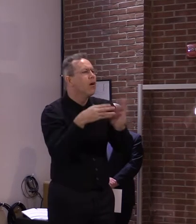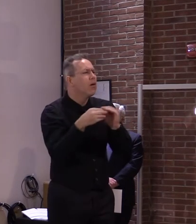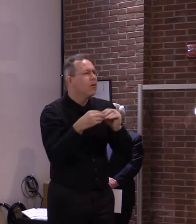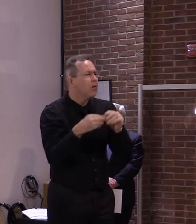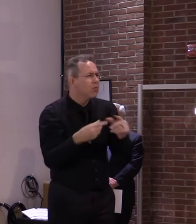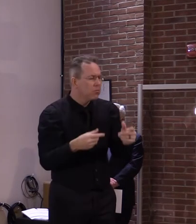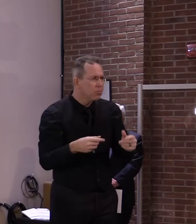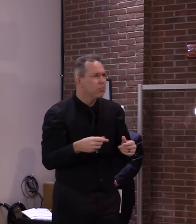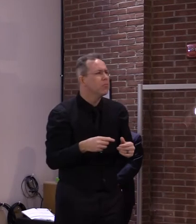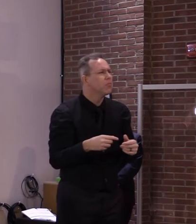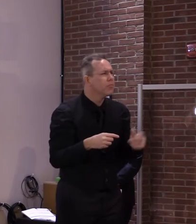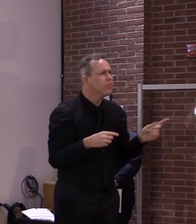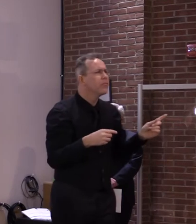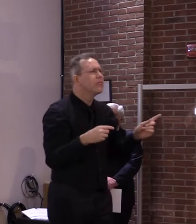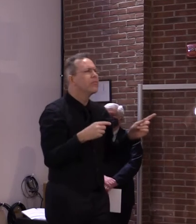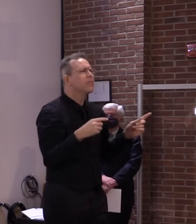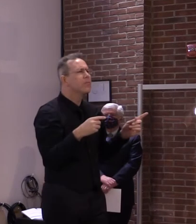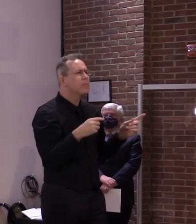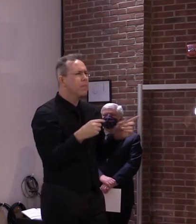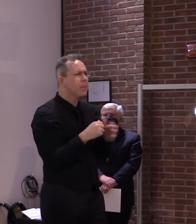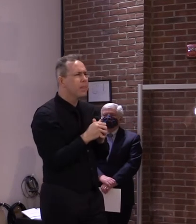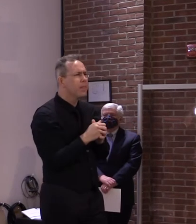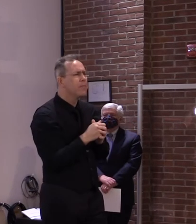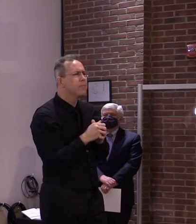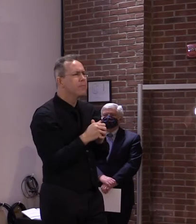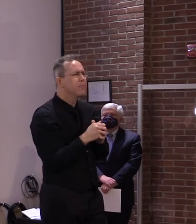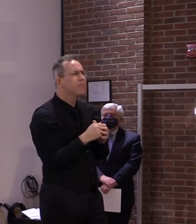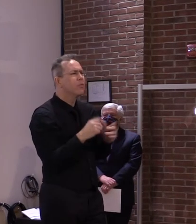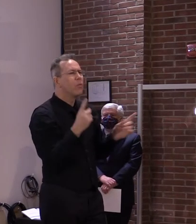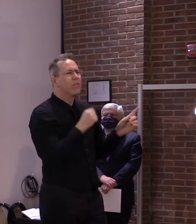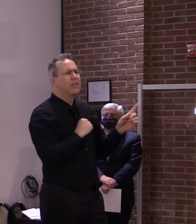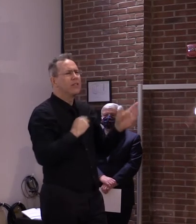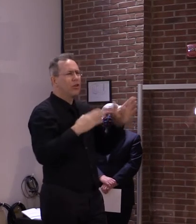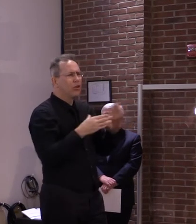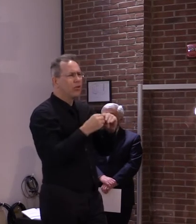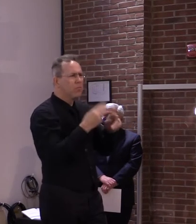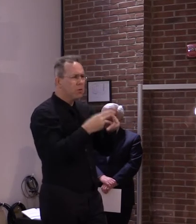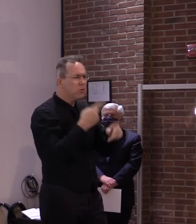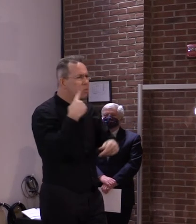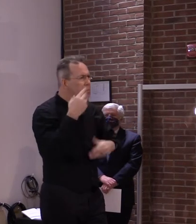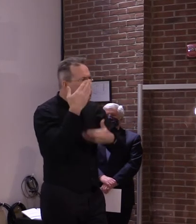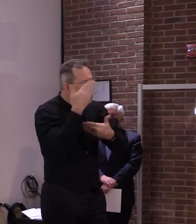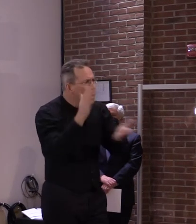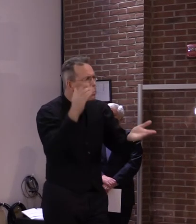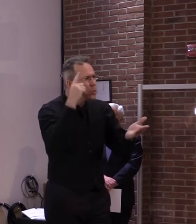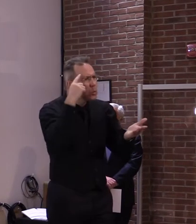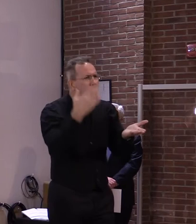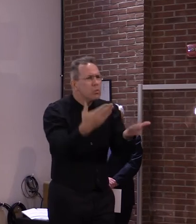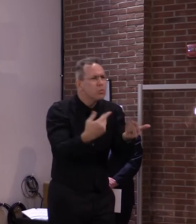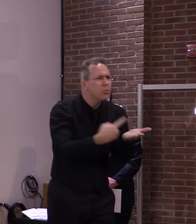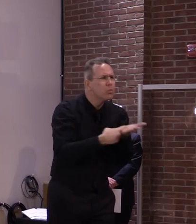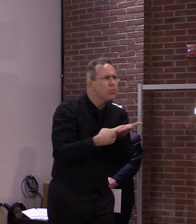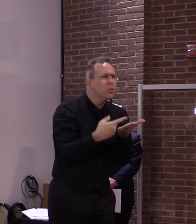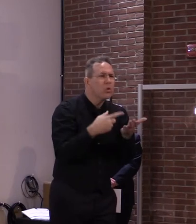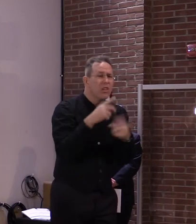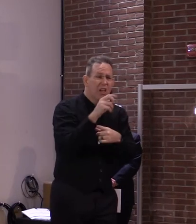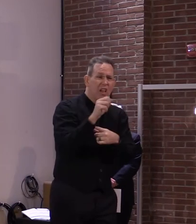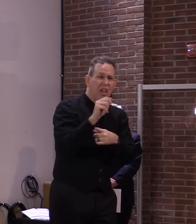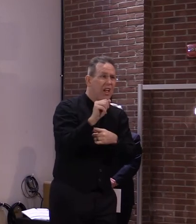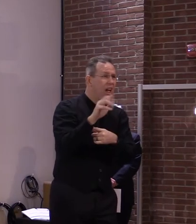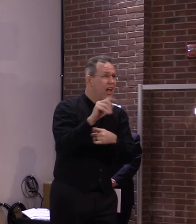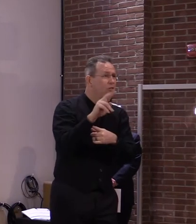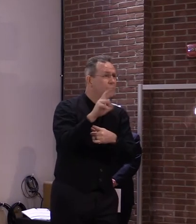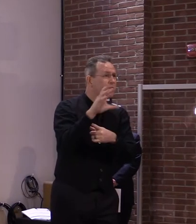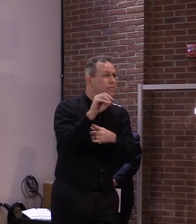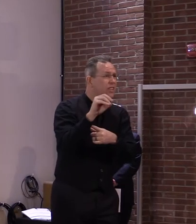that he was more than willing to take this up and work to to see where we could go with this but again keep in mind especially with